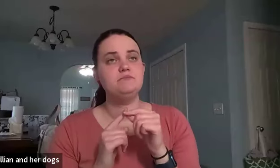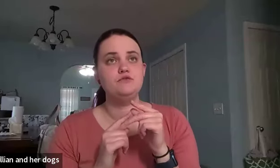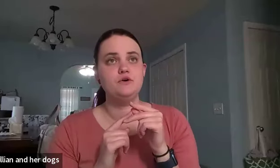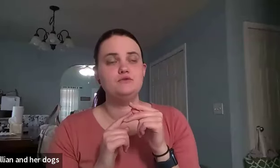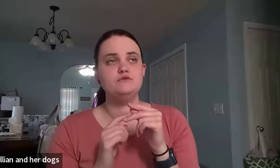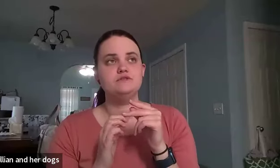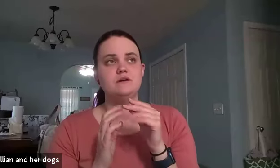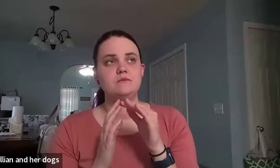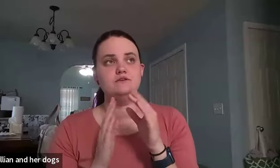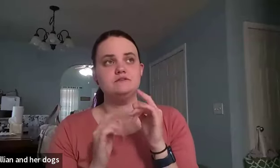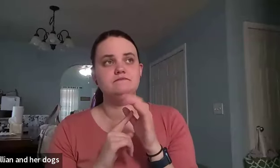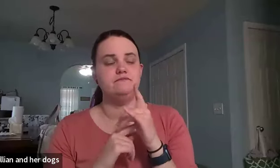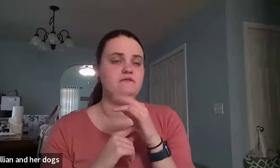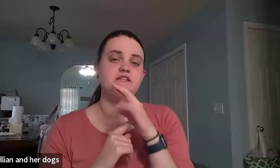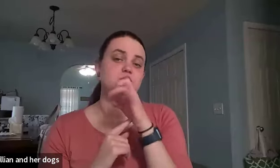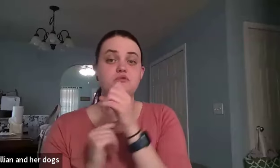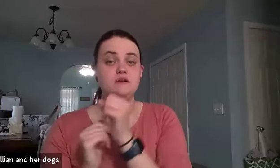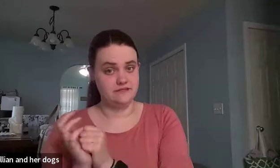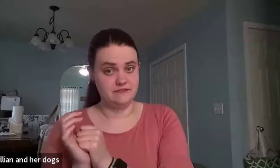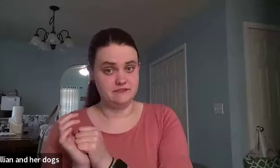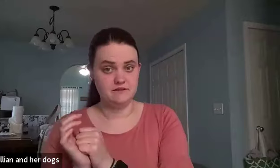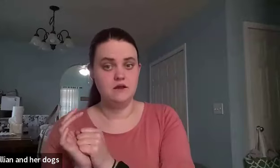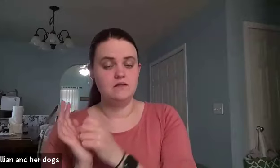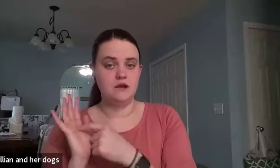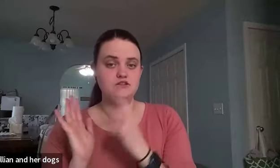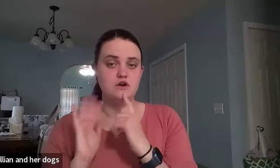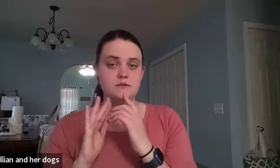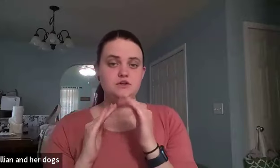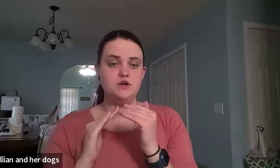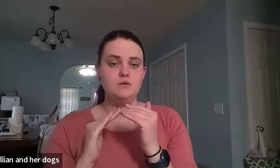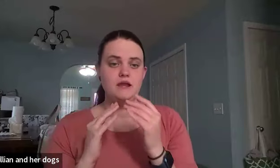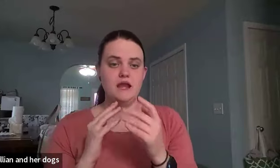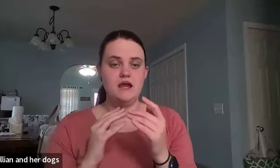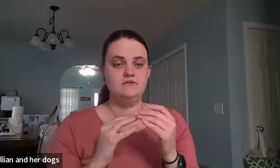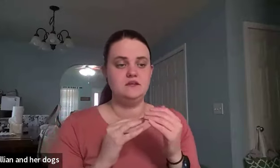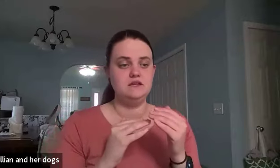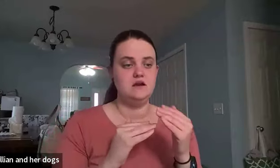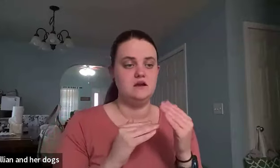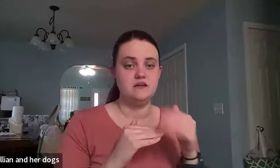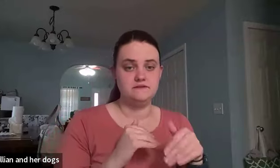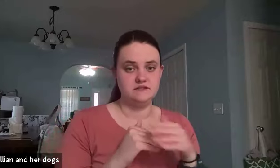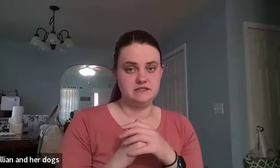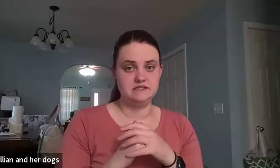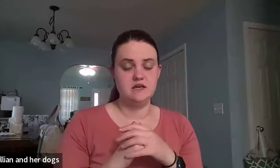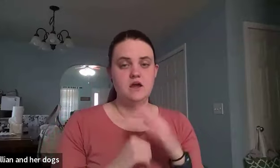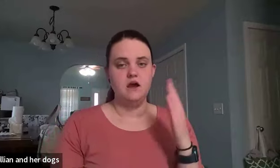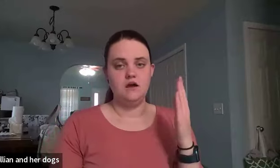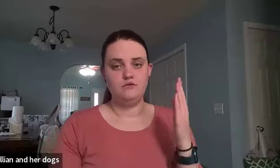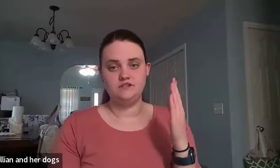example, I'm going to use the fancy word prefixes. Like I talked about, when we had the suffixes of words